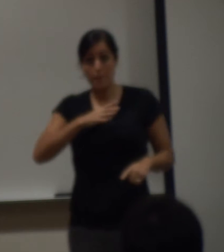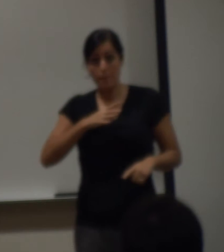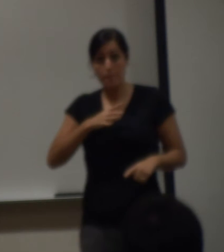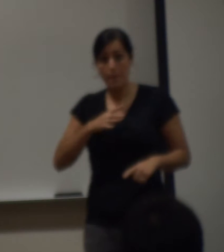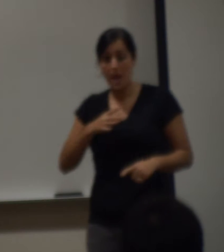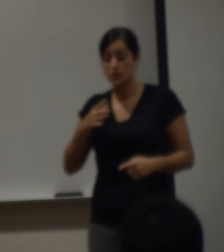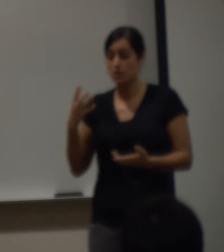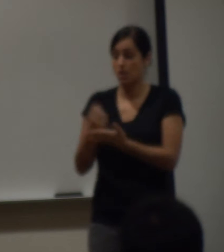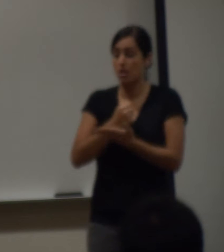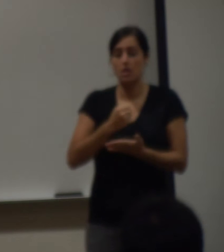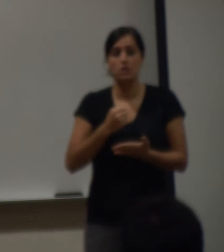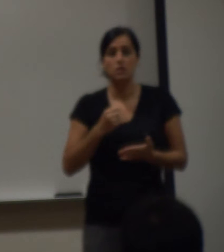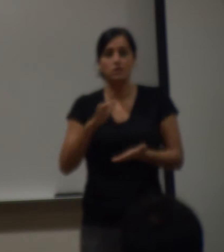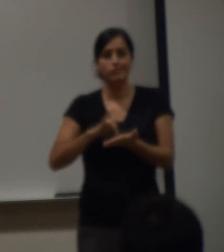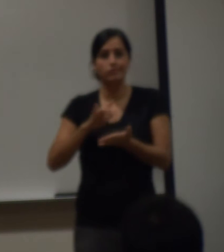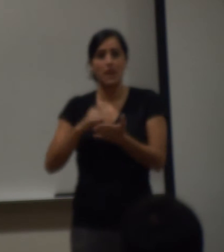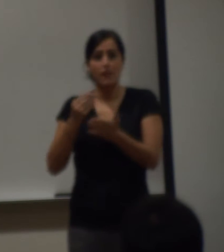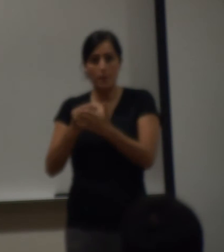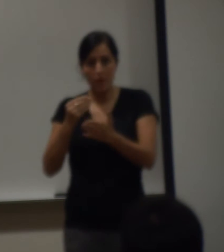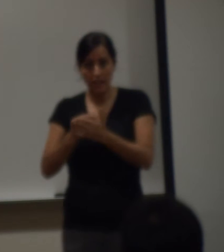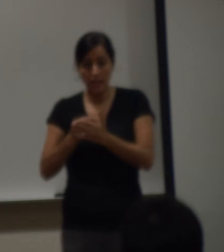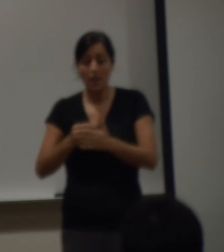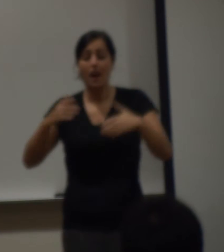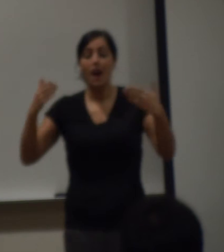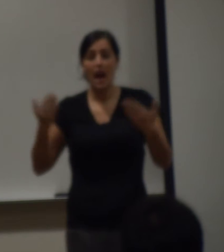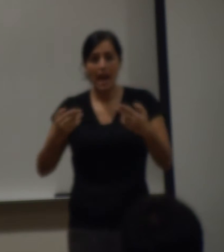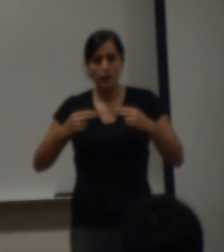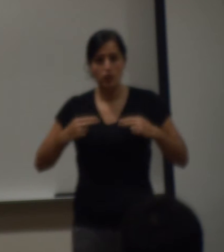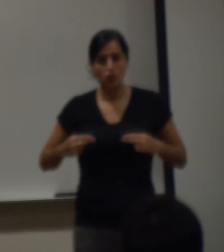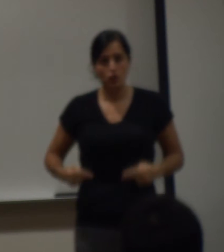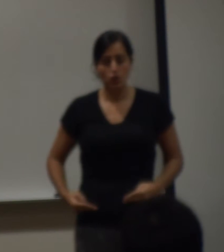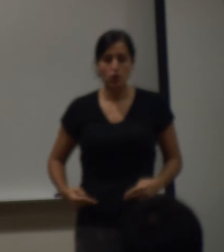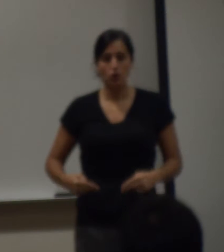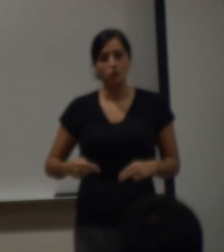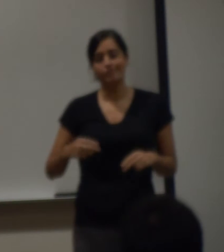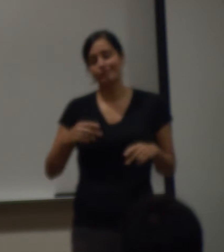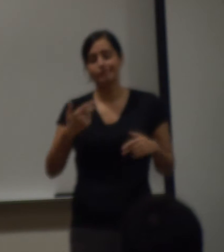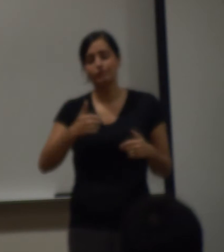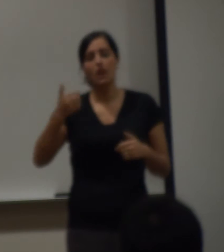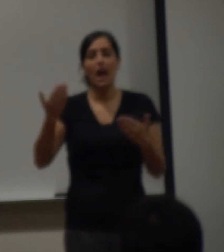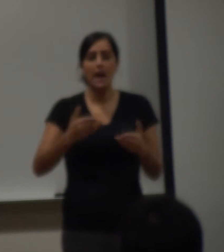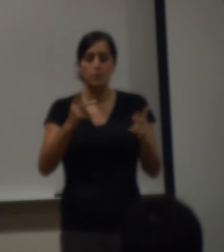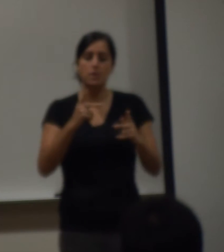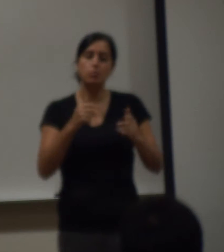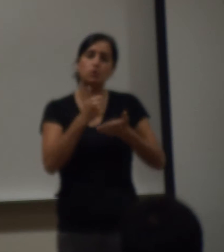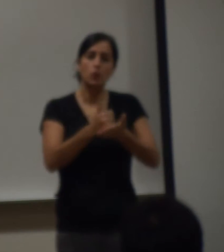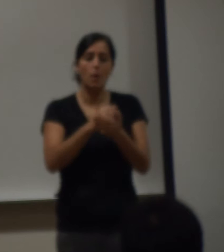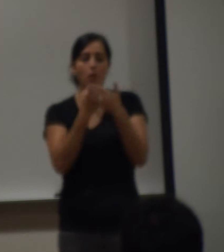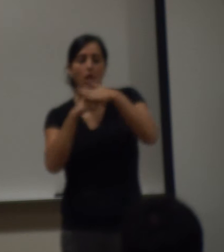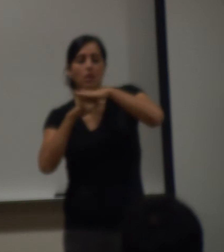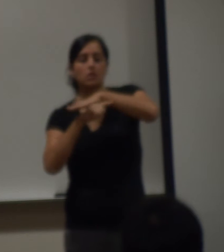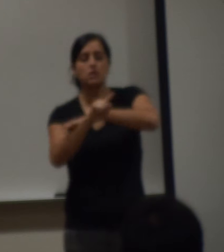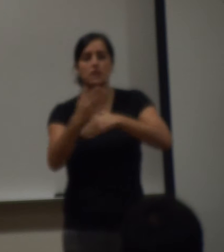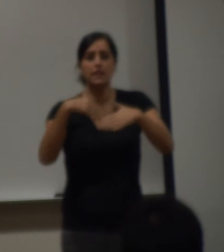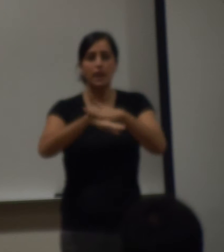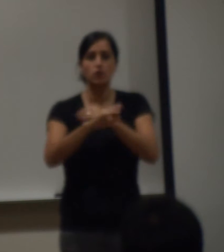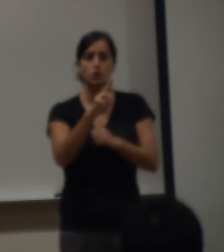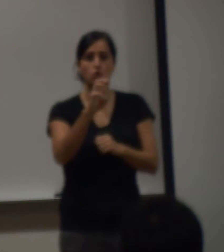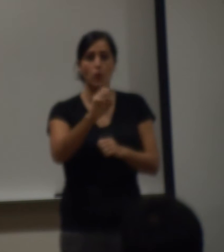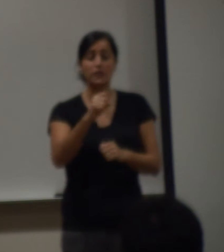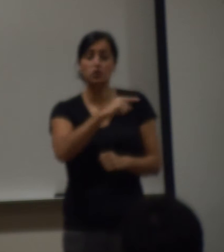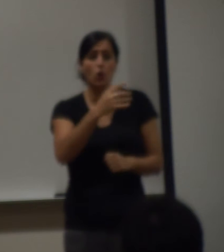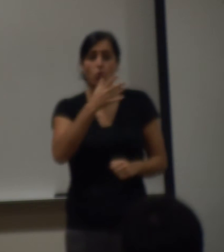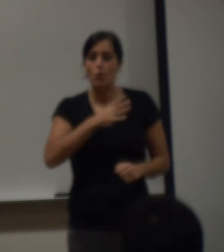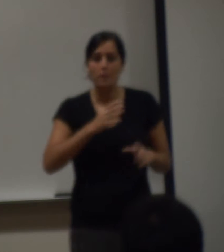human smugglers, coyotes, and bought themselves a trip into the United States. So, again, you have